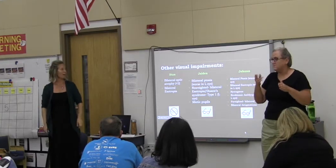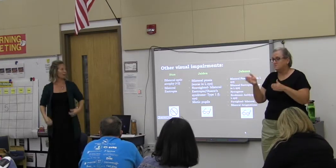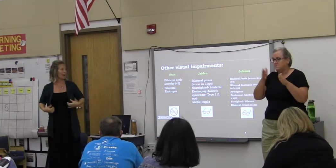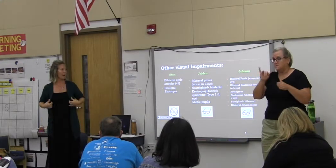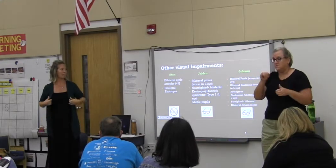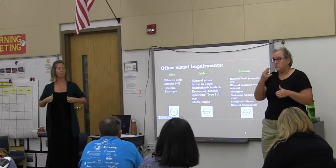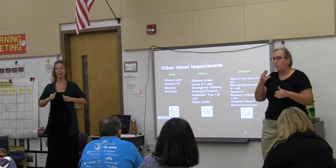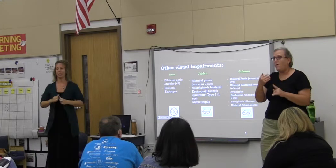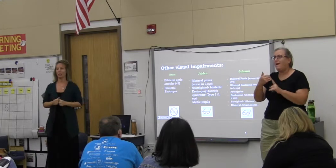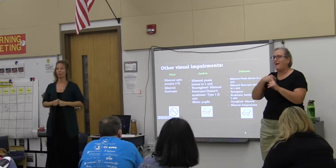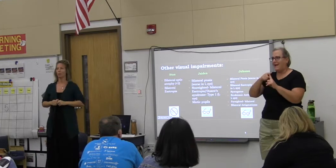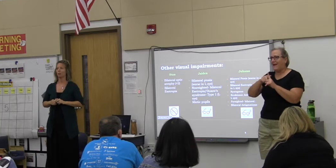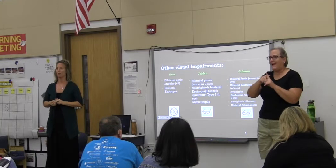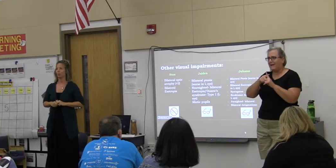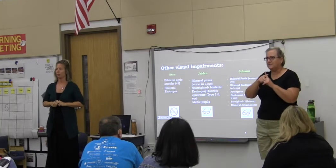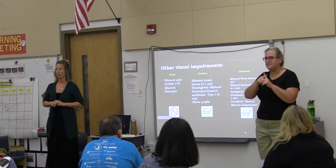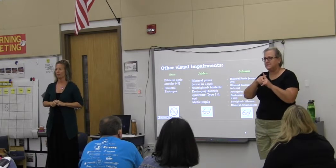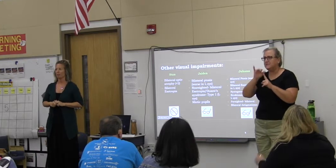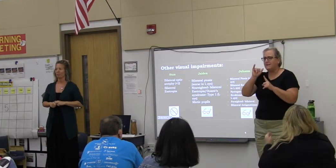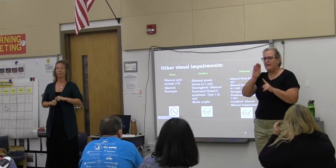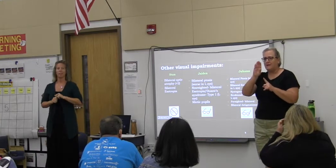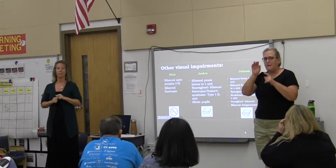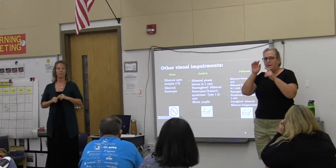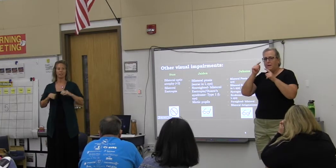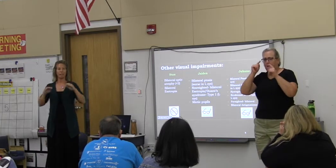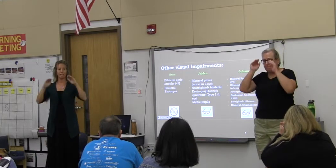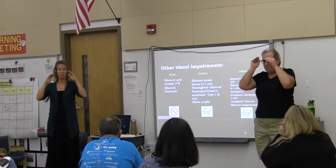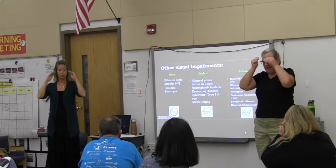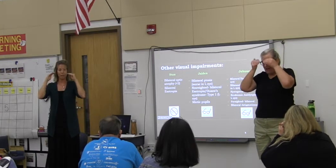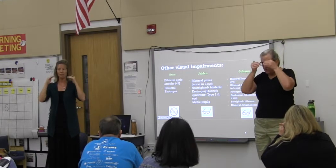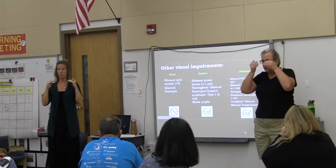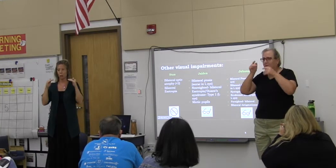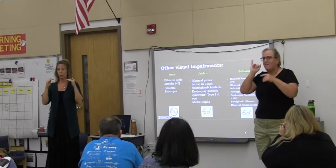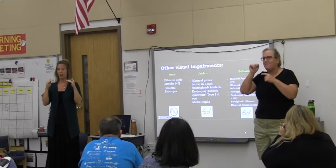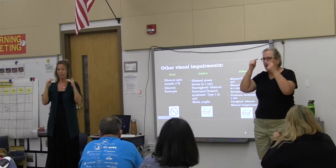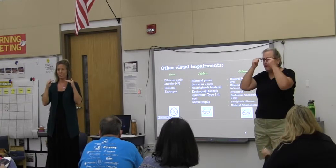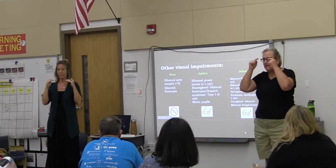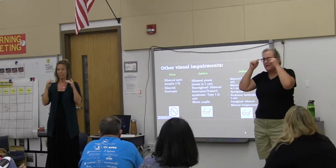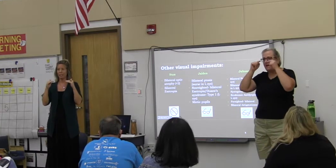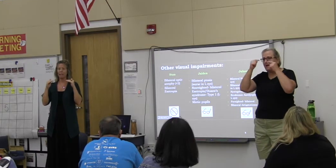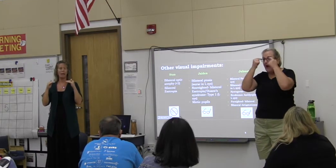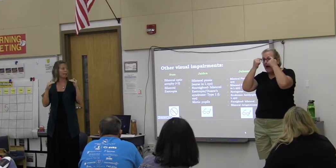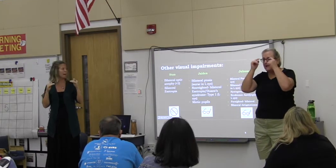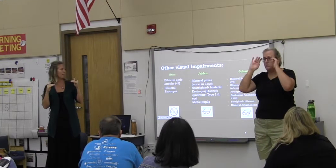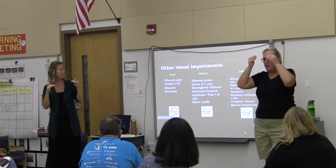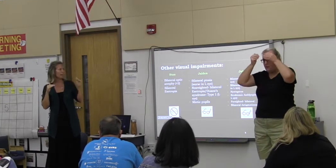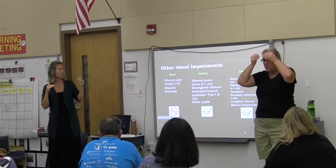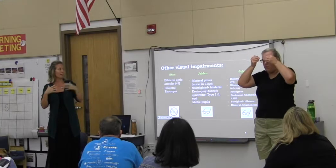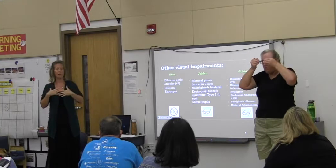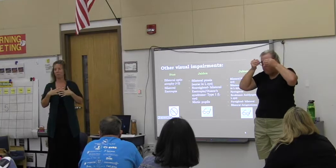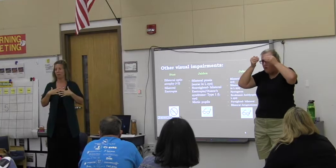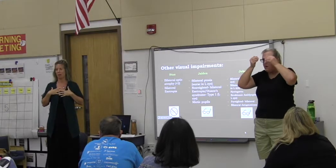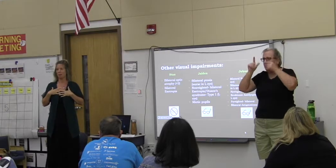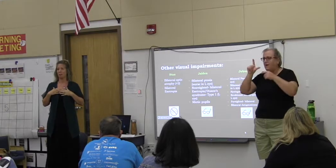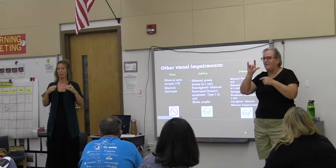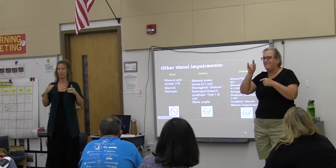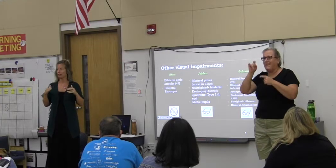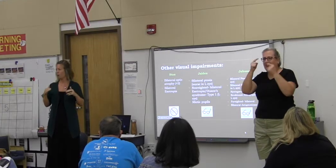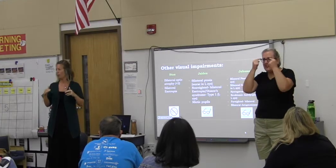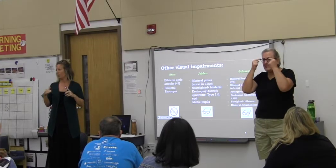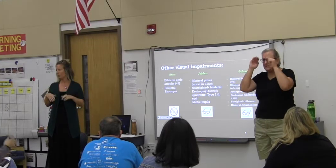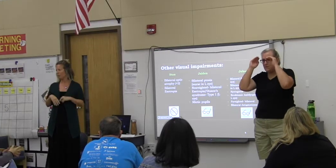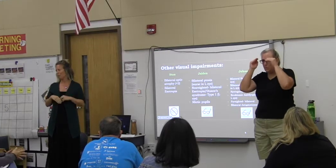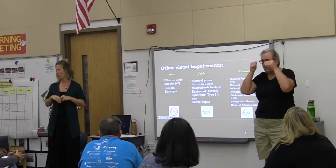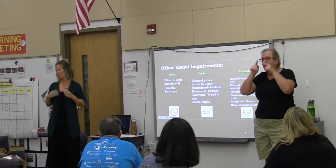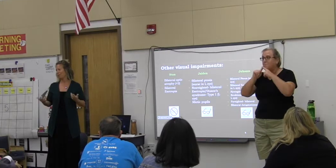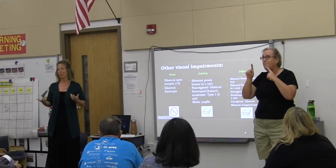guy also has bilateral ptosis. This, again, is where he has the droopy eyelids. And I think, if asking me, I